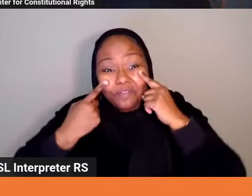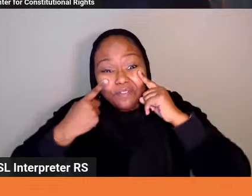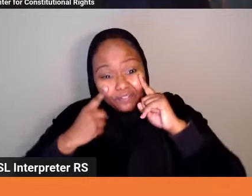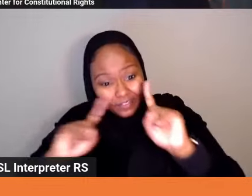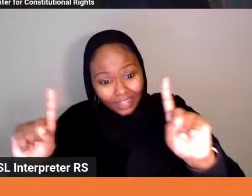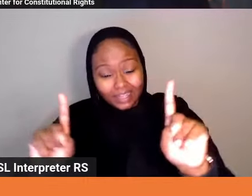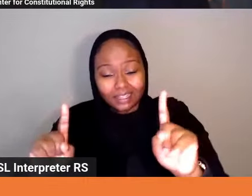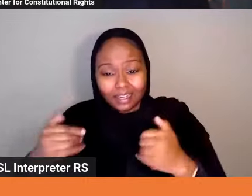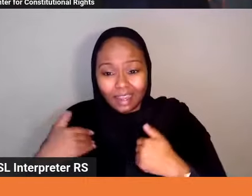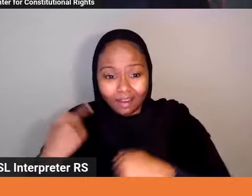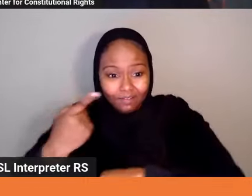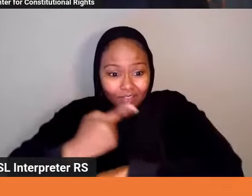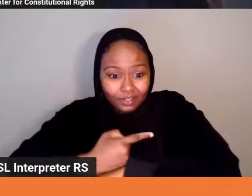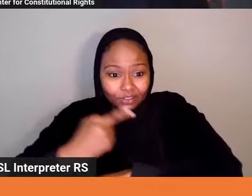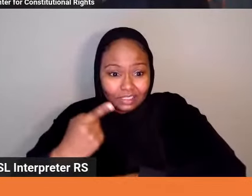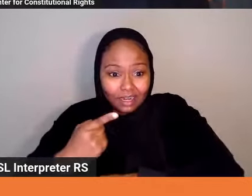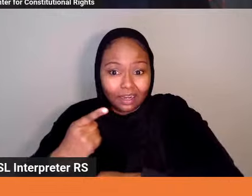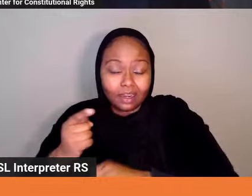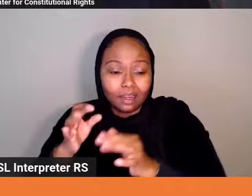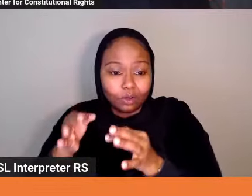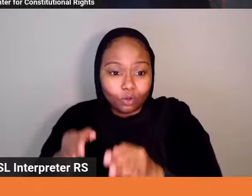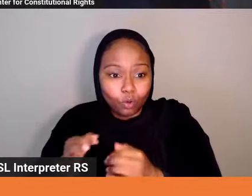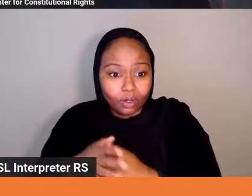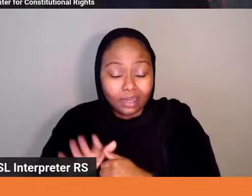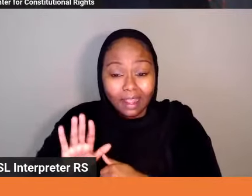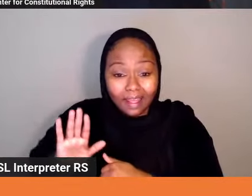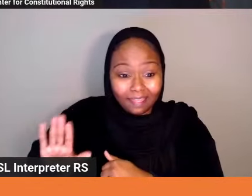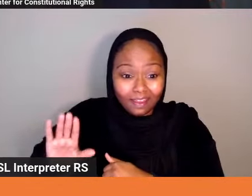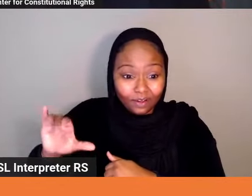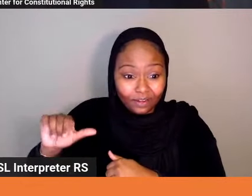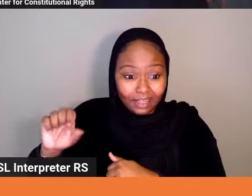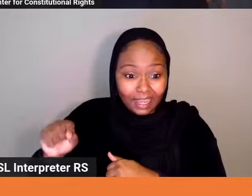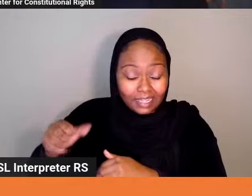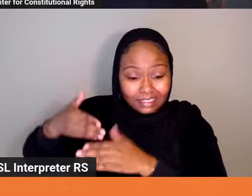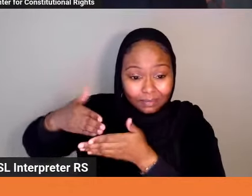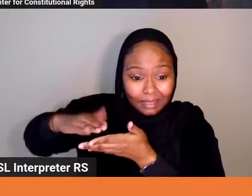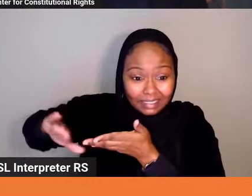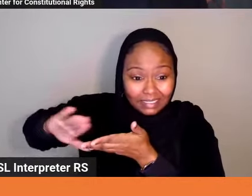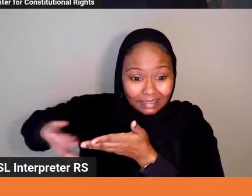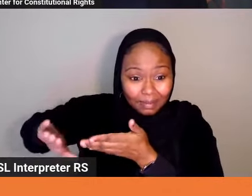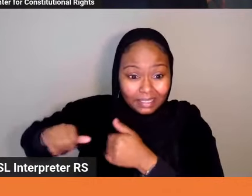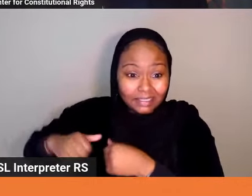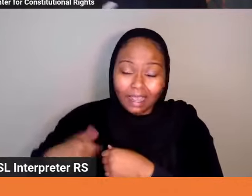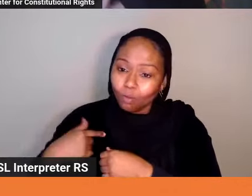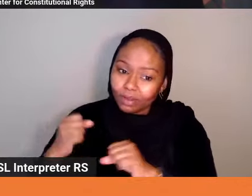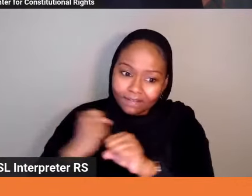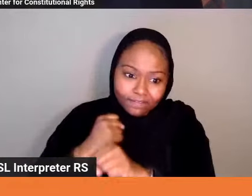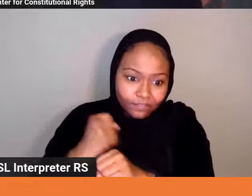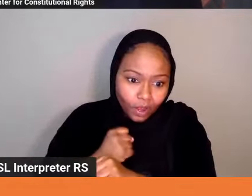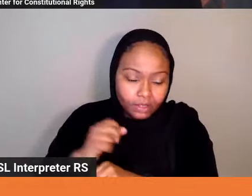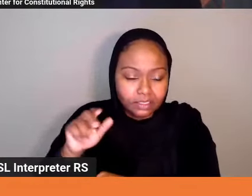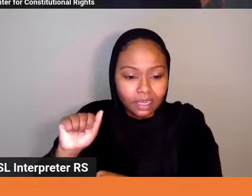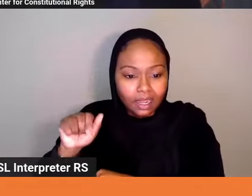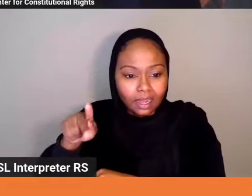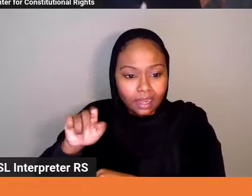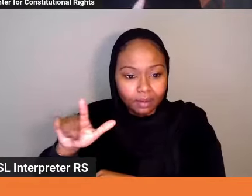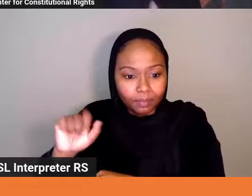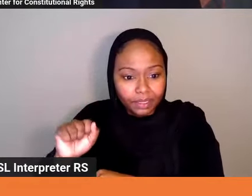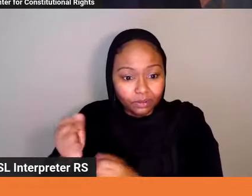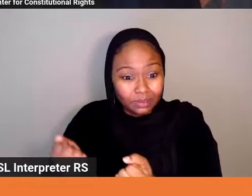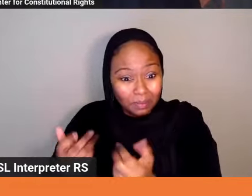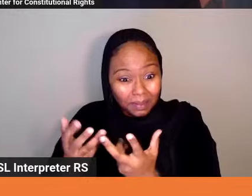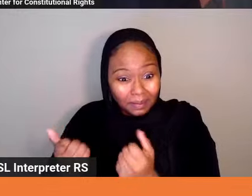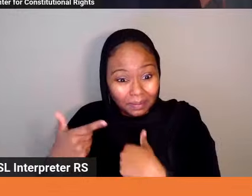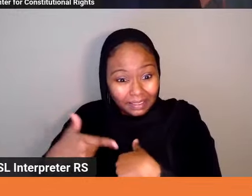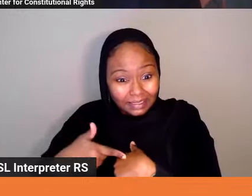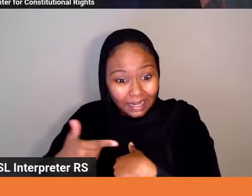Their case has been dismissed. We have fought up on appeal number of times. And these are men who were